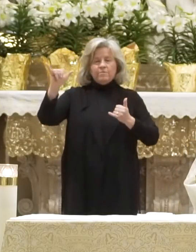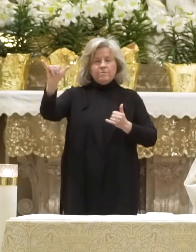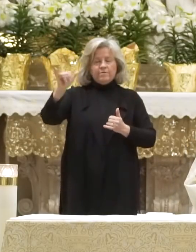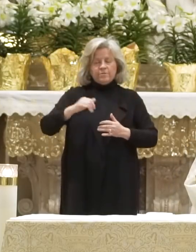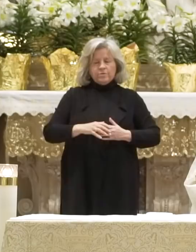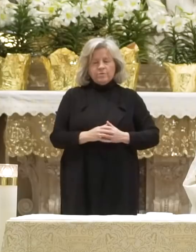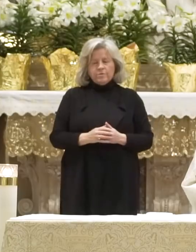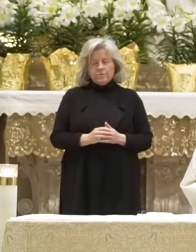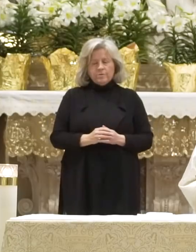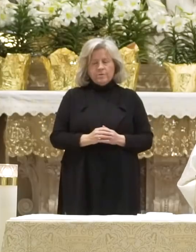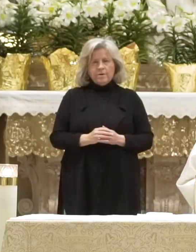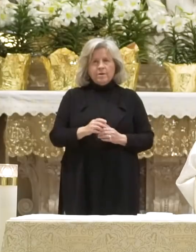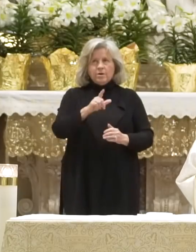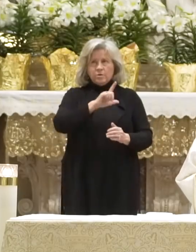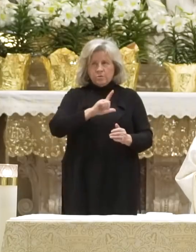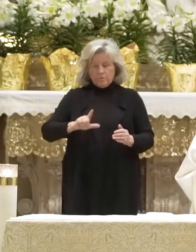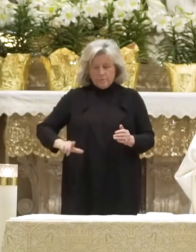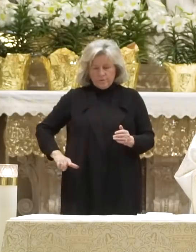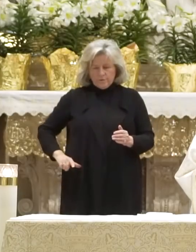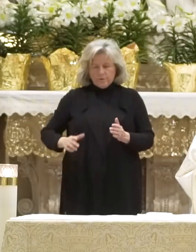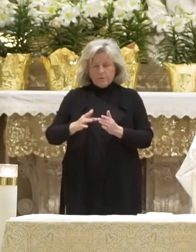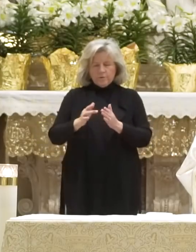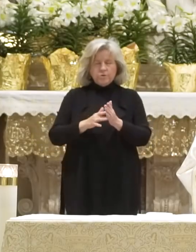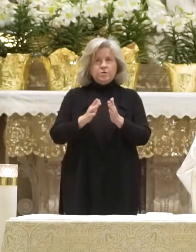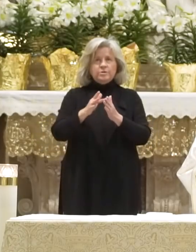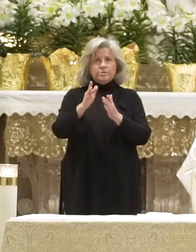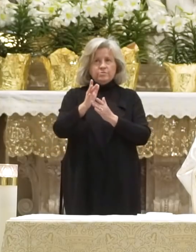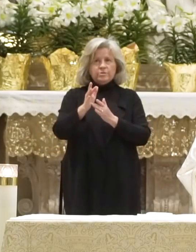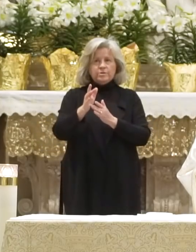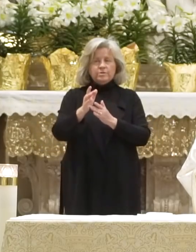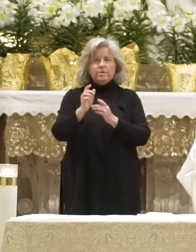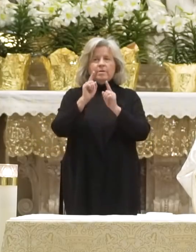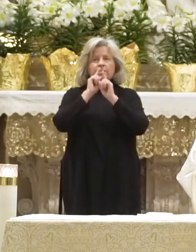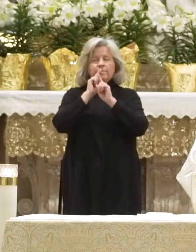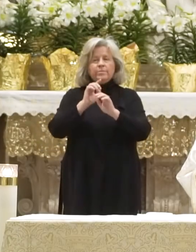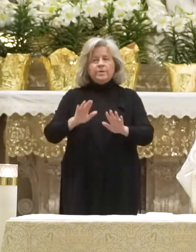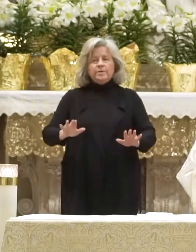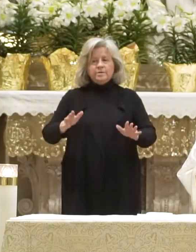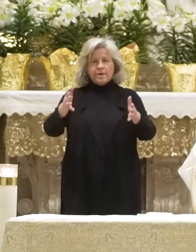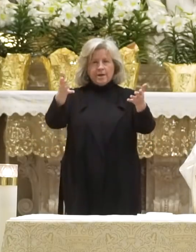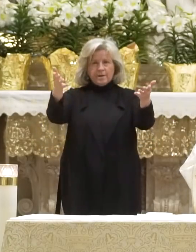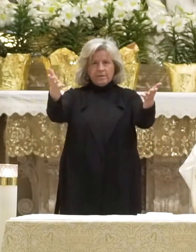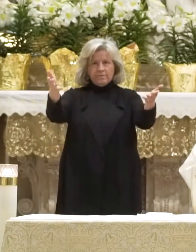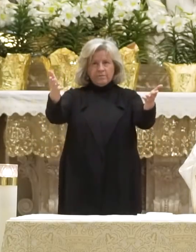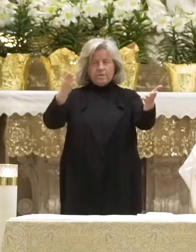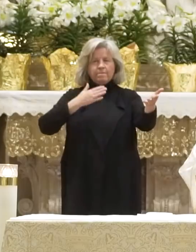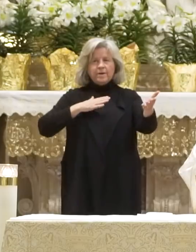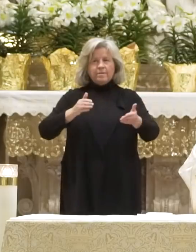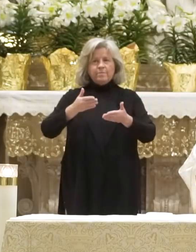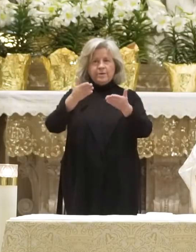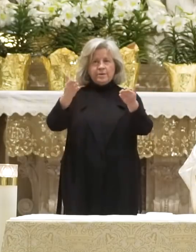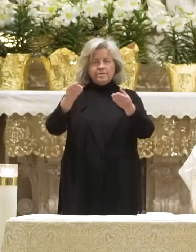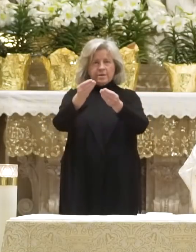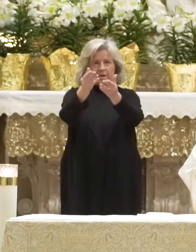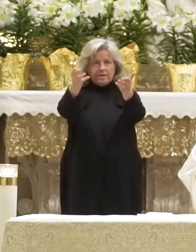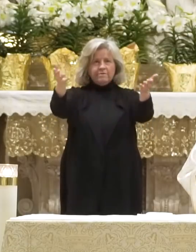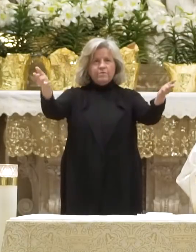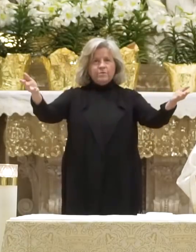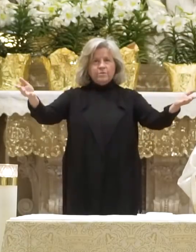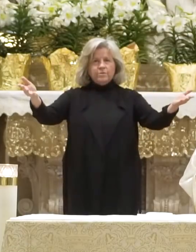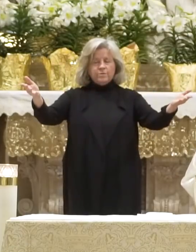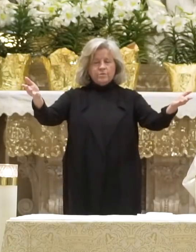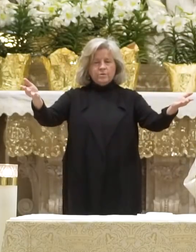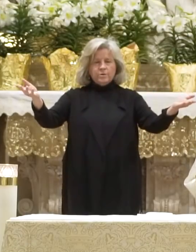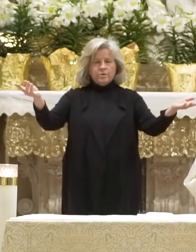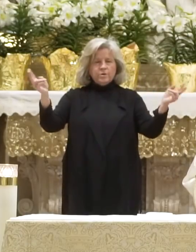forever. Lord Jesus Christ, who said to your apostles, "Peace I leave you, my peace I give you,"